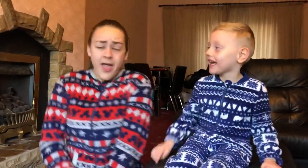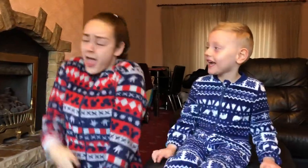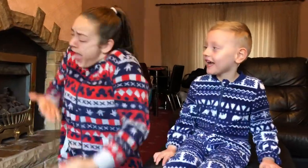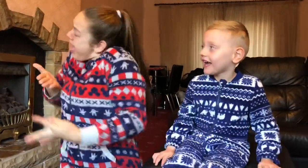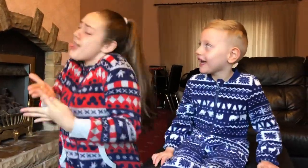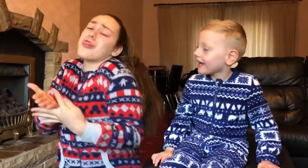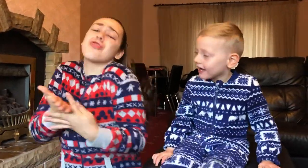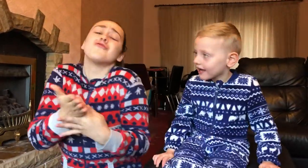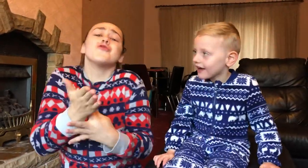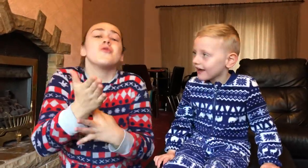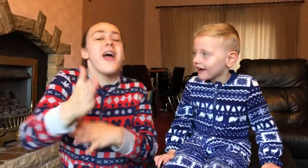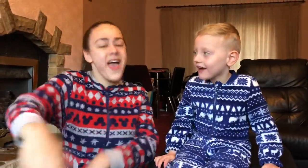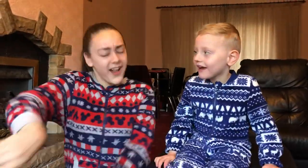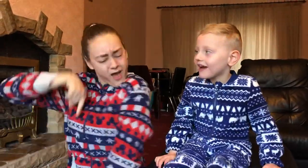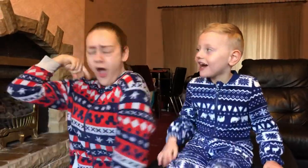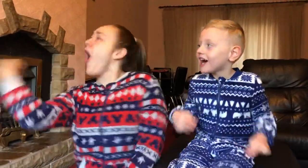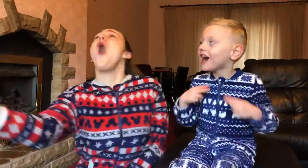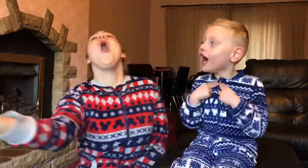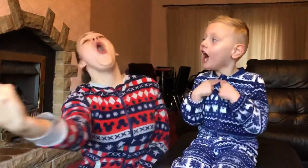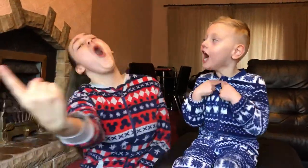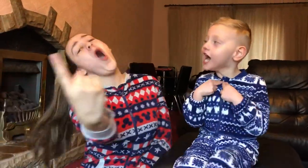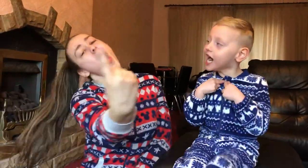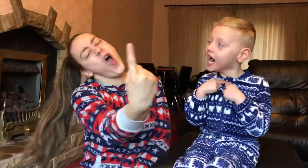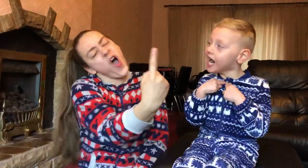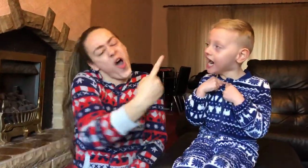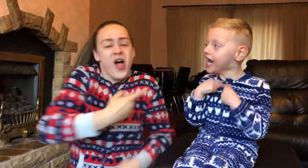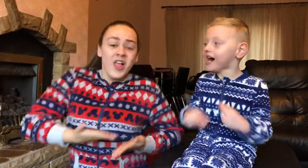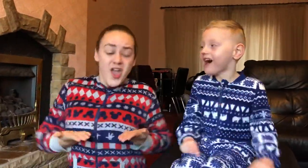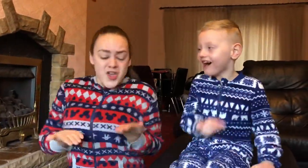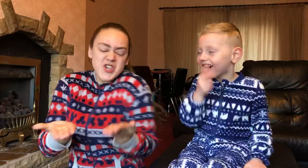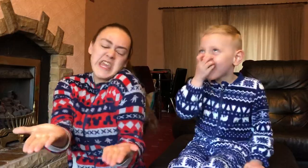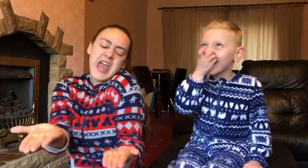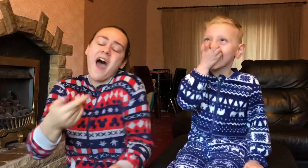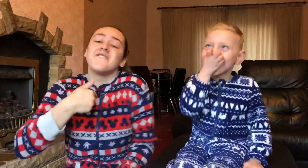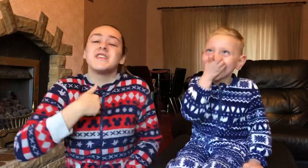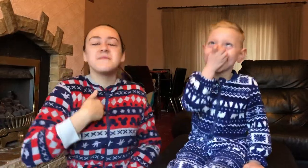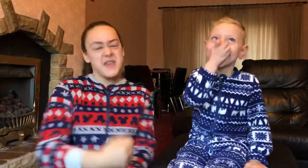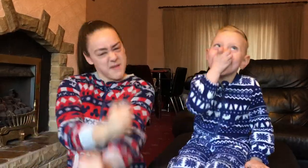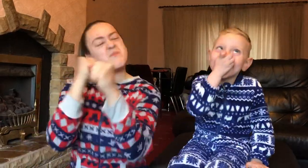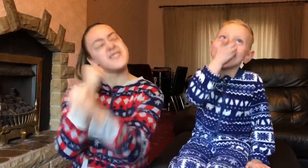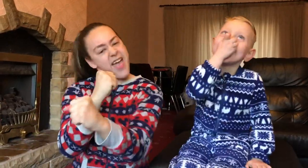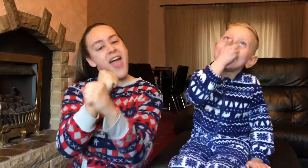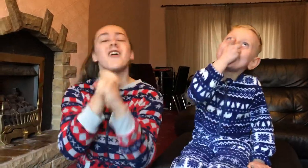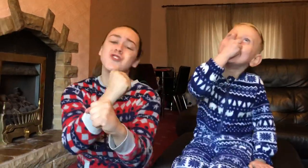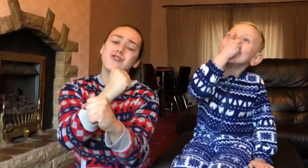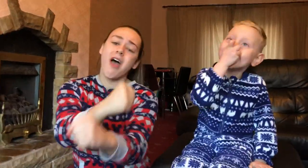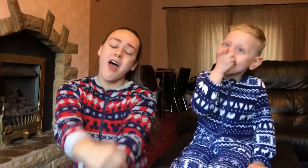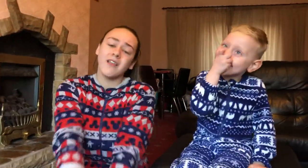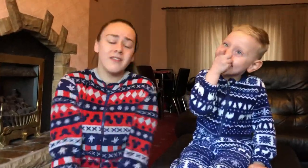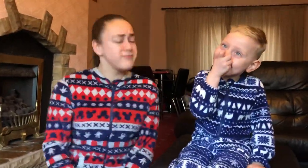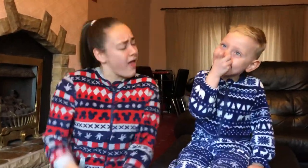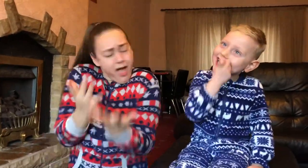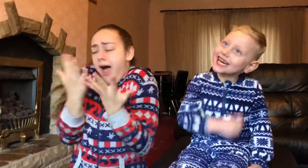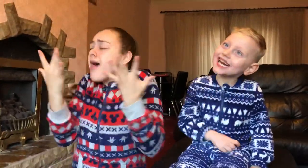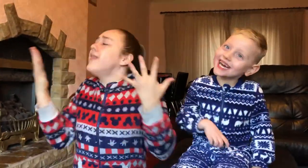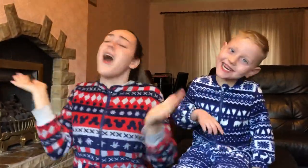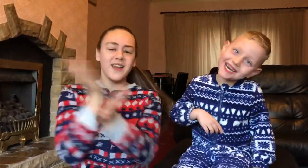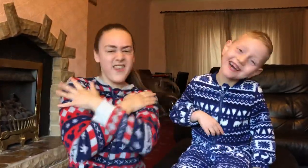And through it all, she offers me protection A lot of